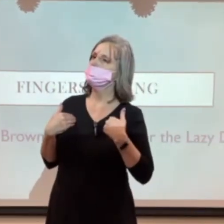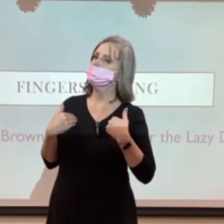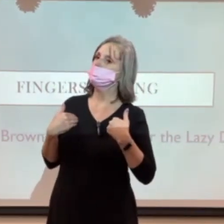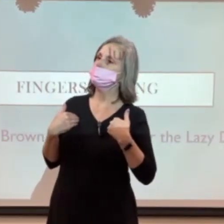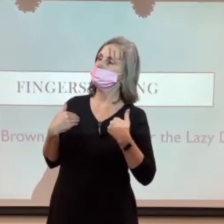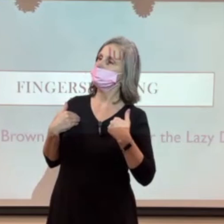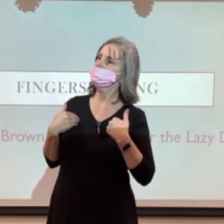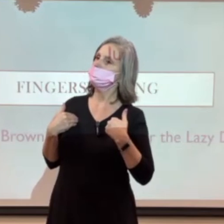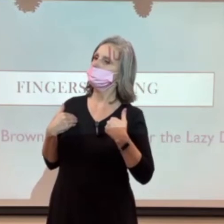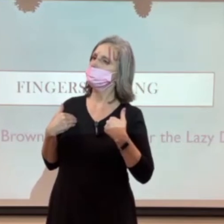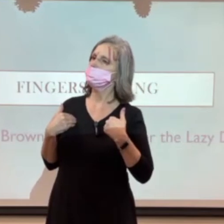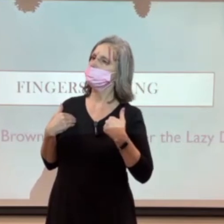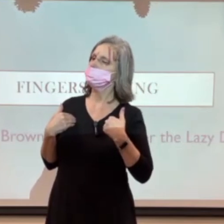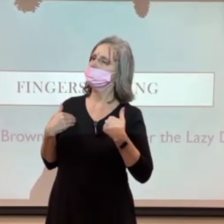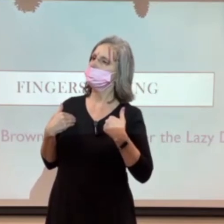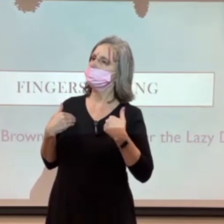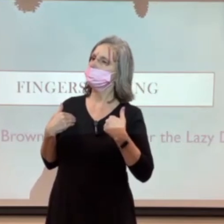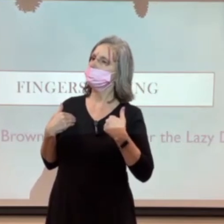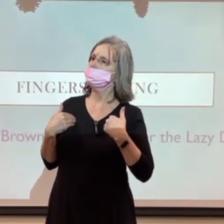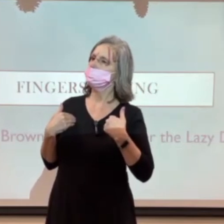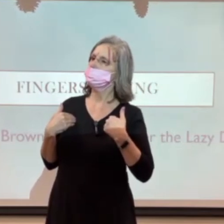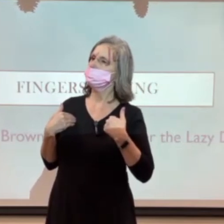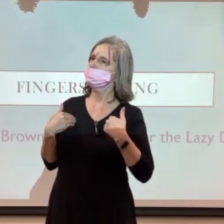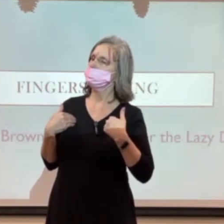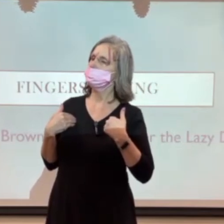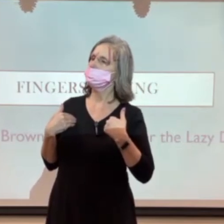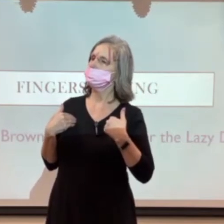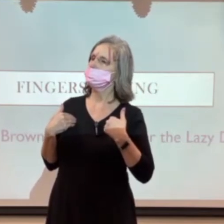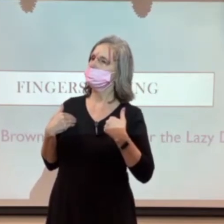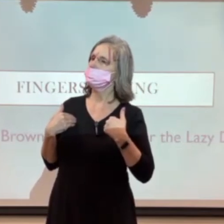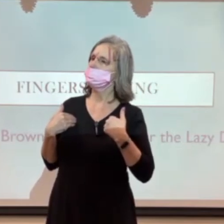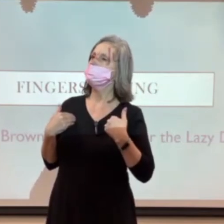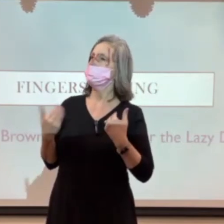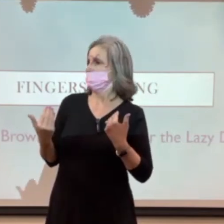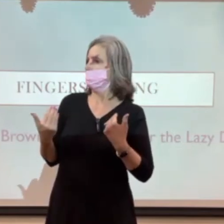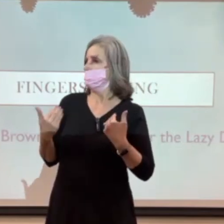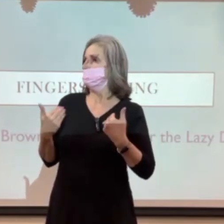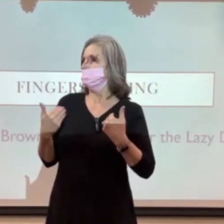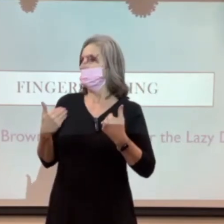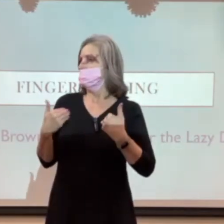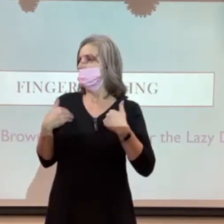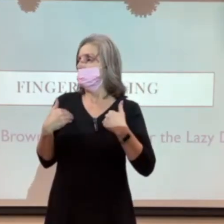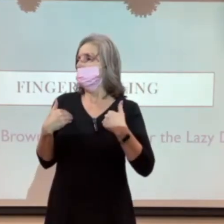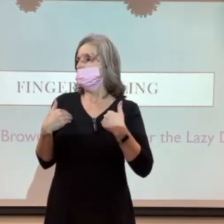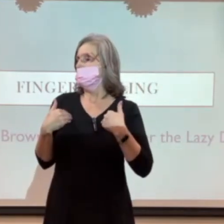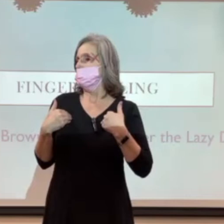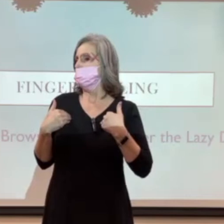might kind of be what I'm thinking of, but I can't think of like what this is usually used for anyway.